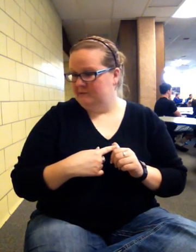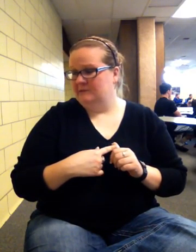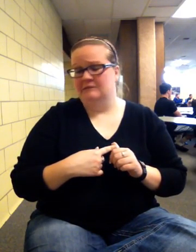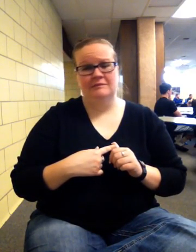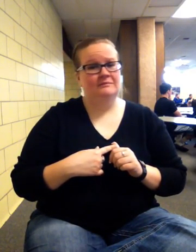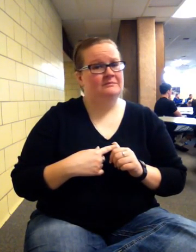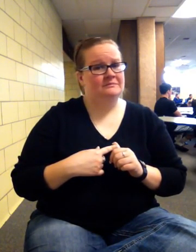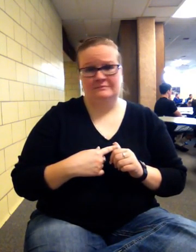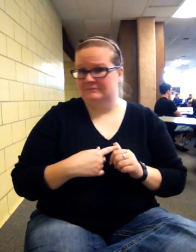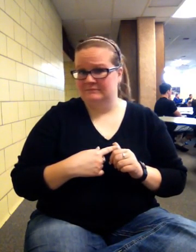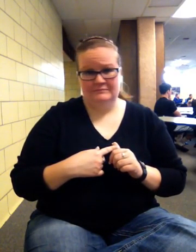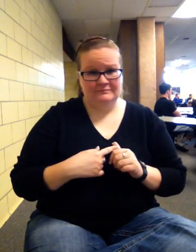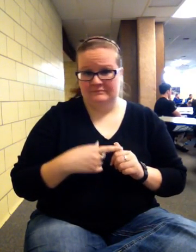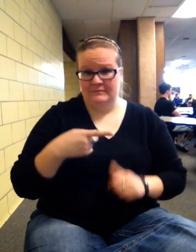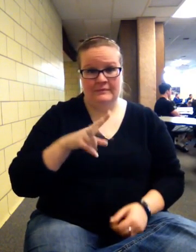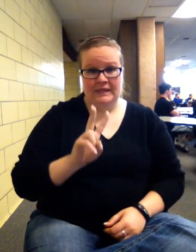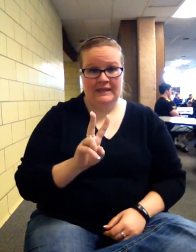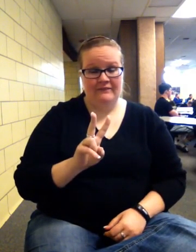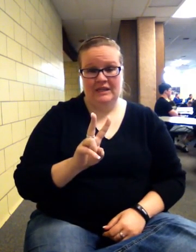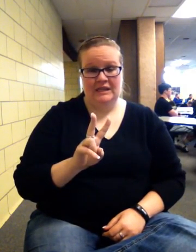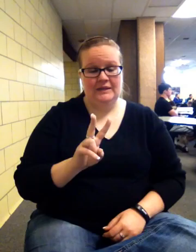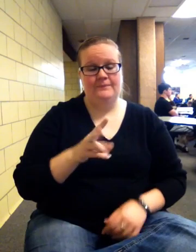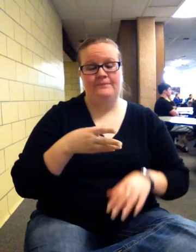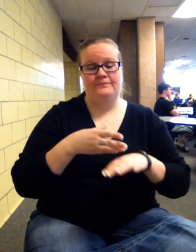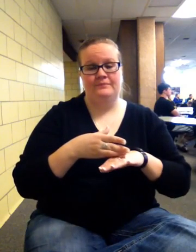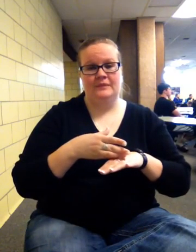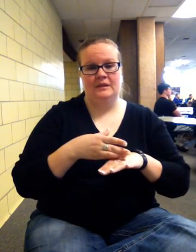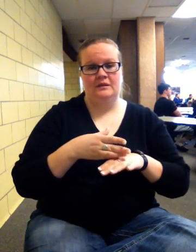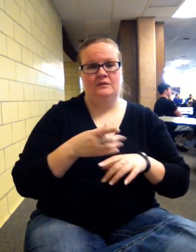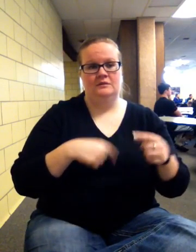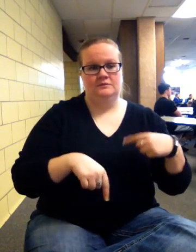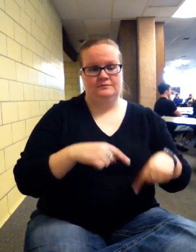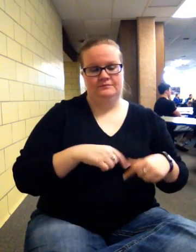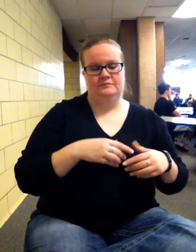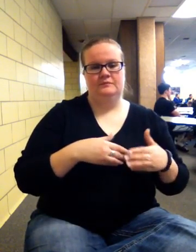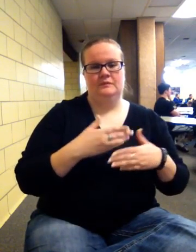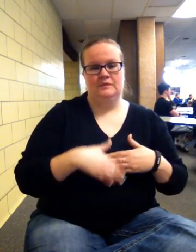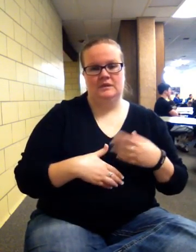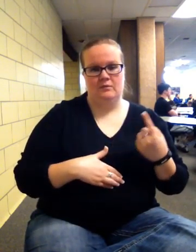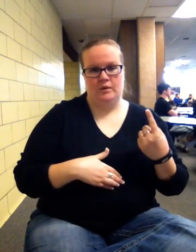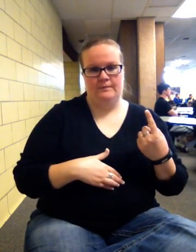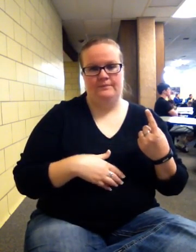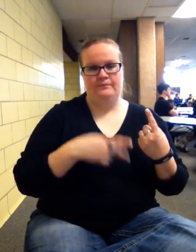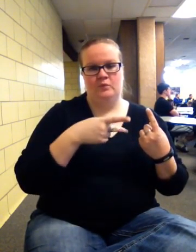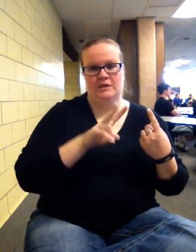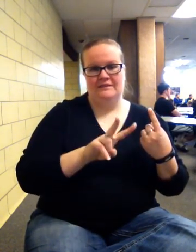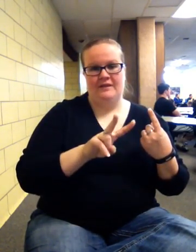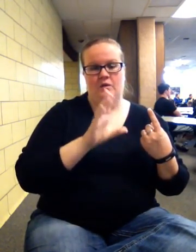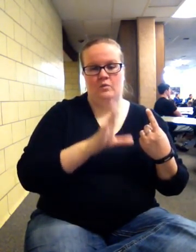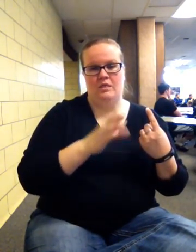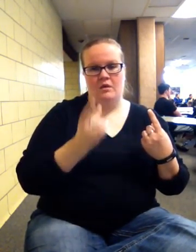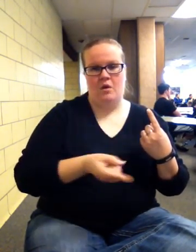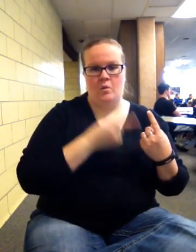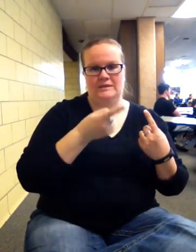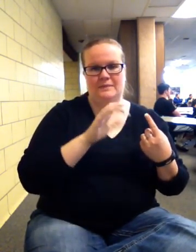Okay, PV, so back up in step number one, present value will always be the cash flow on the